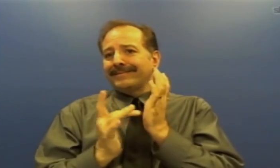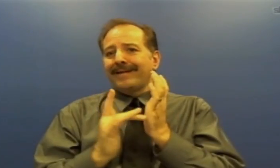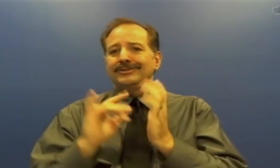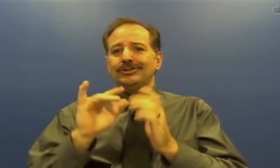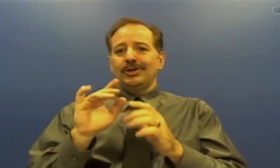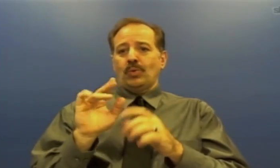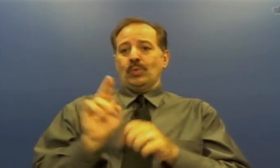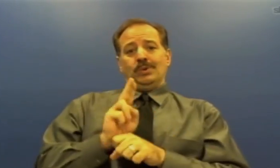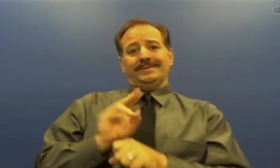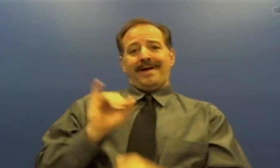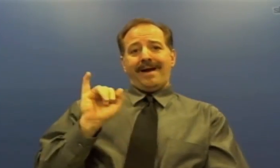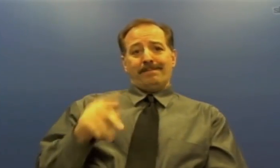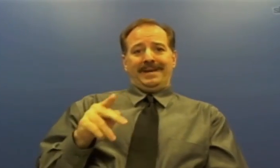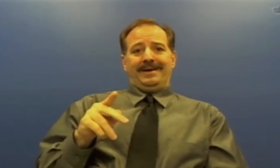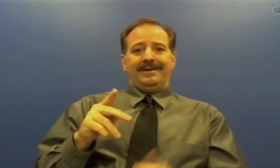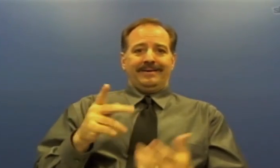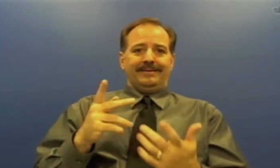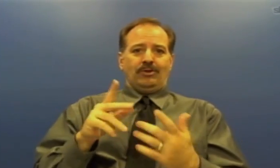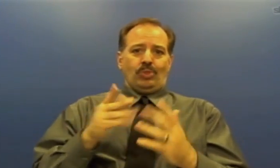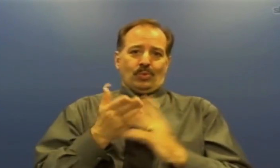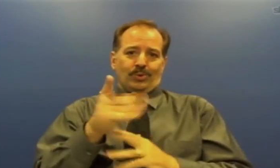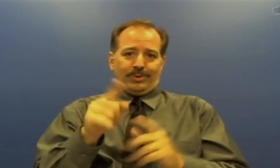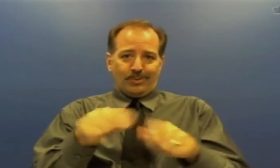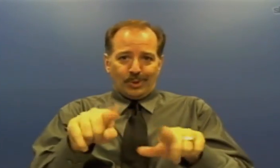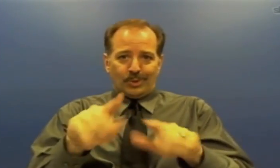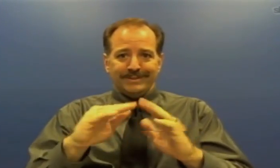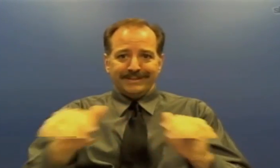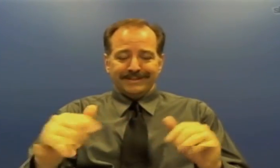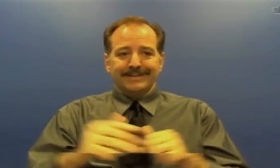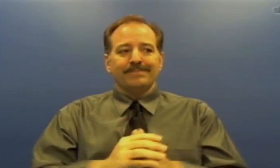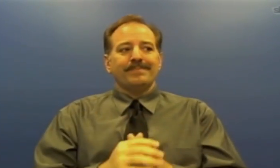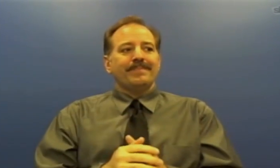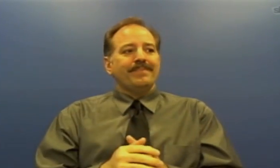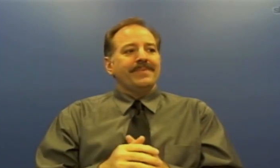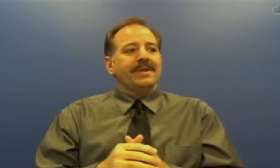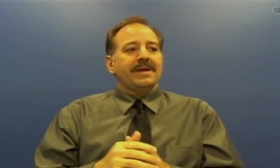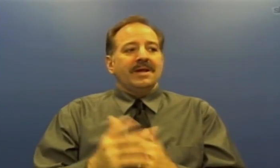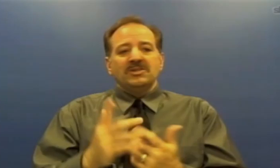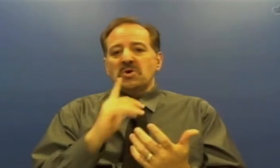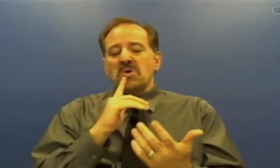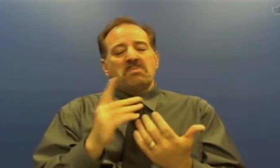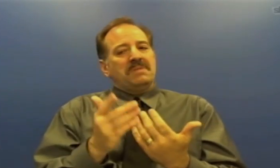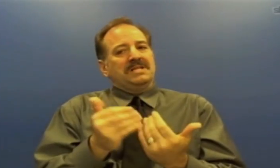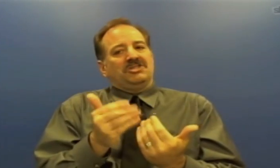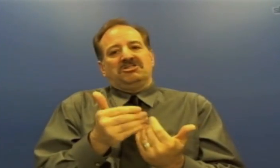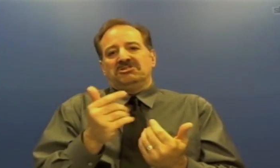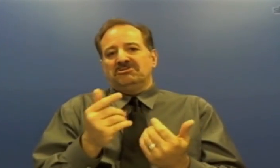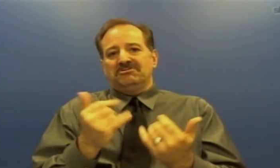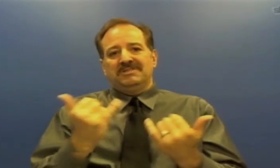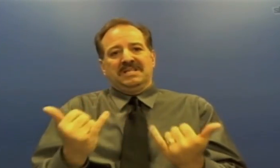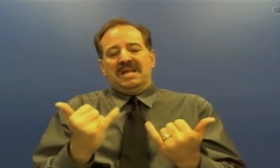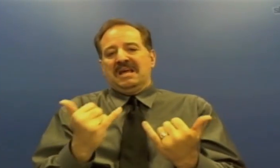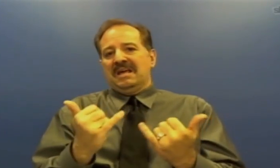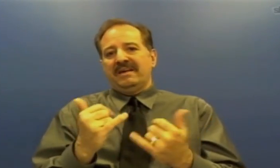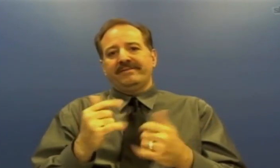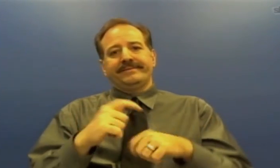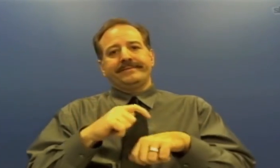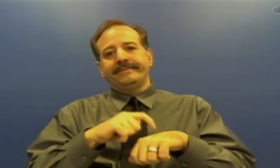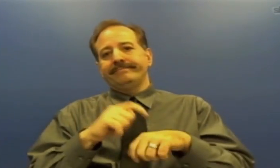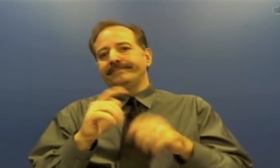broadband technologies, so we can use IP and, you know, go through the regular IP systems for our video conferencing or video